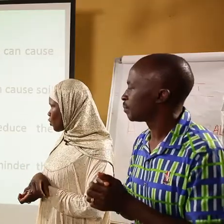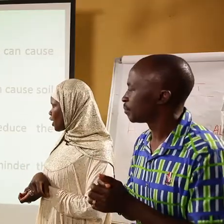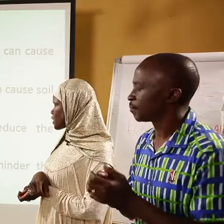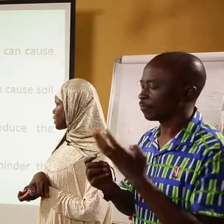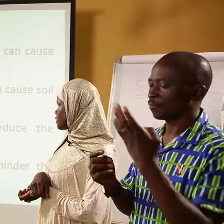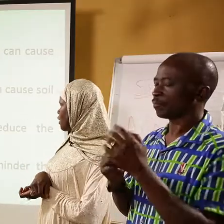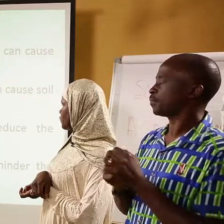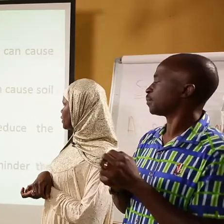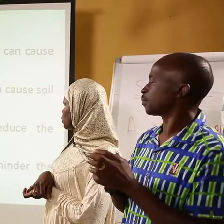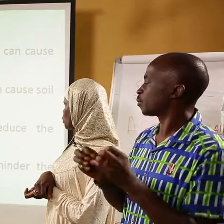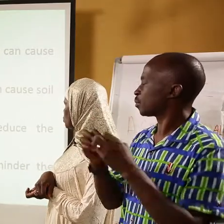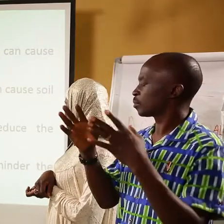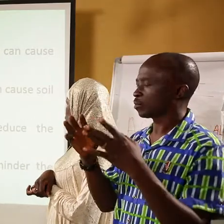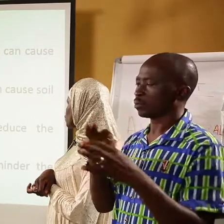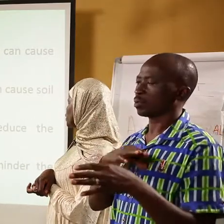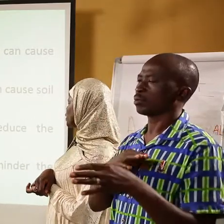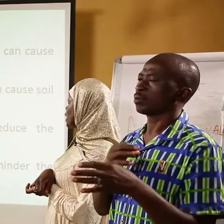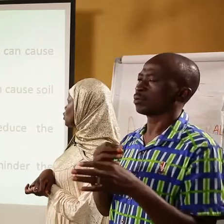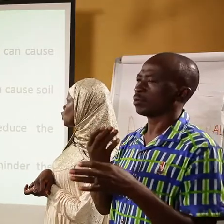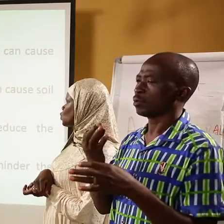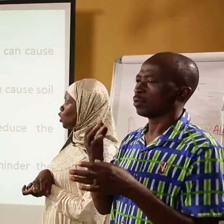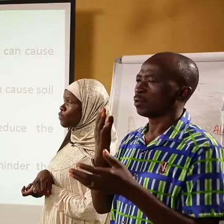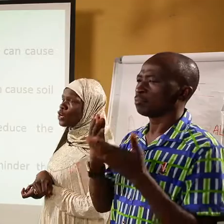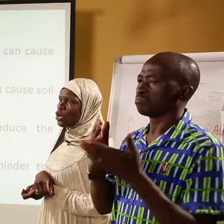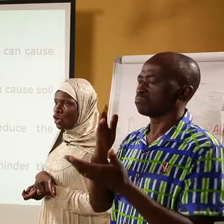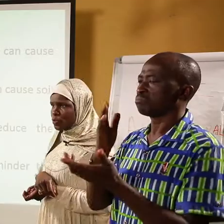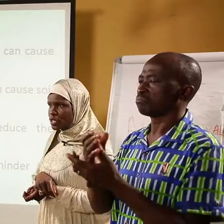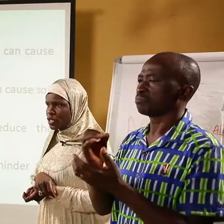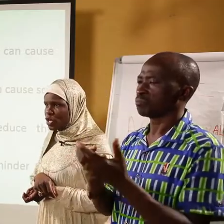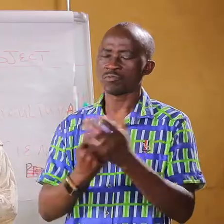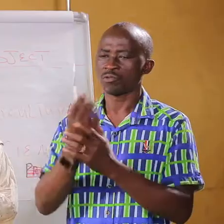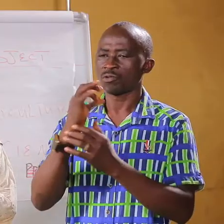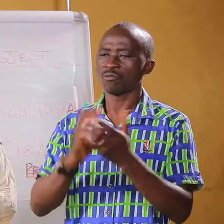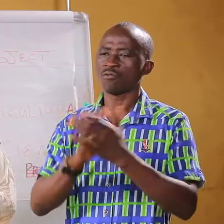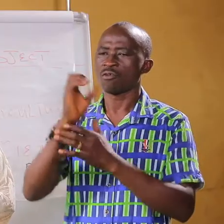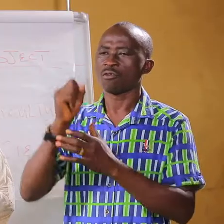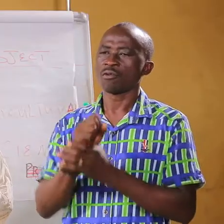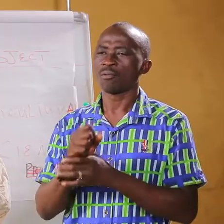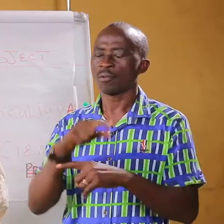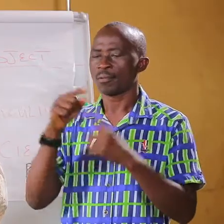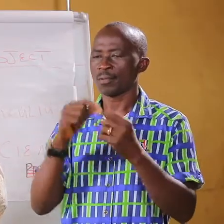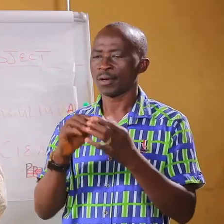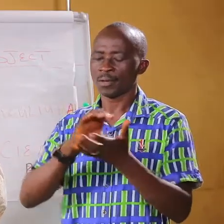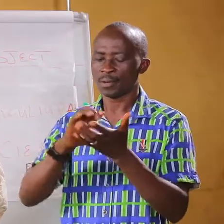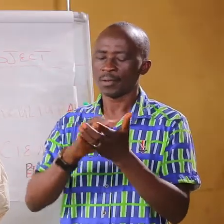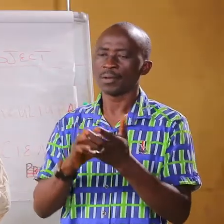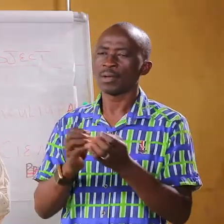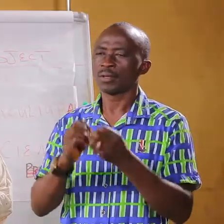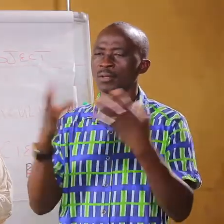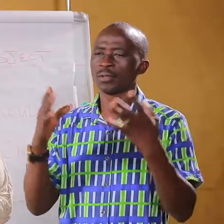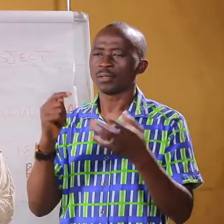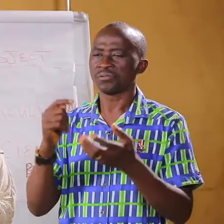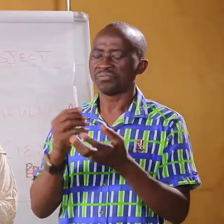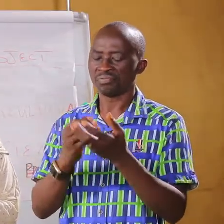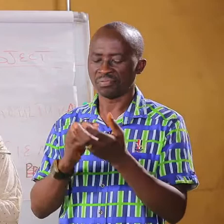Number four, excessive application may also hinder the growth of crops. When the fertilizer is too much, the soil